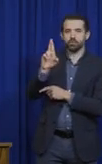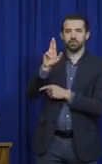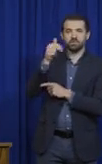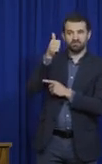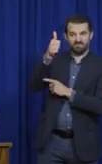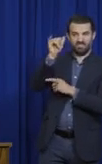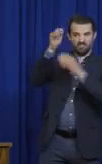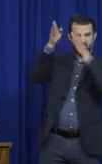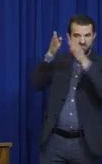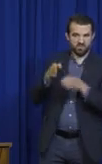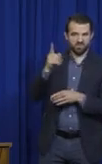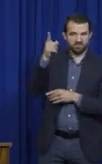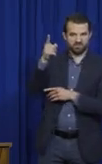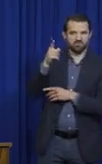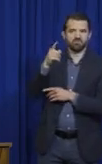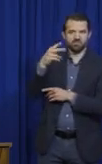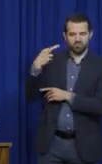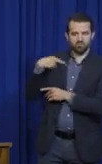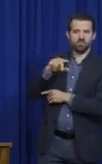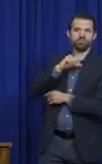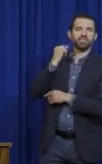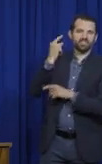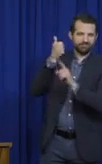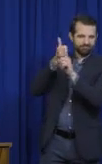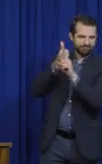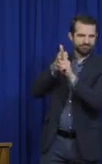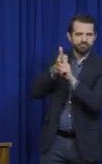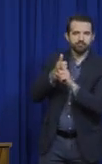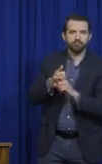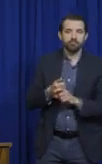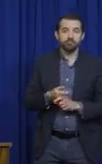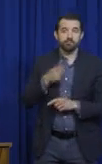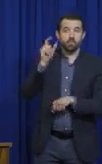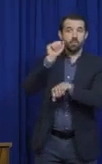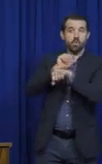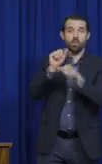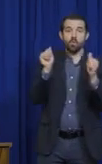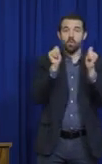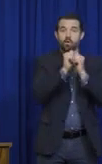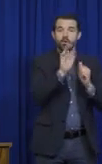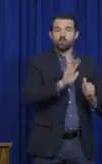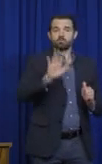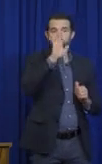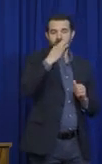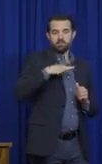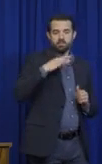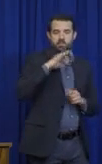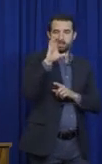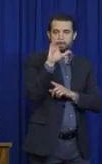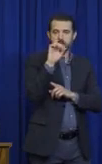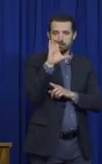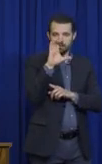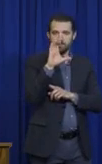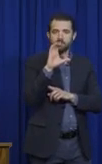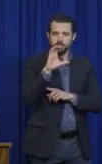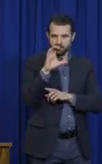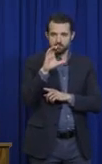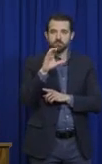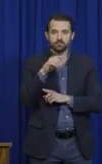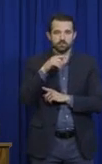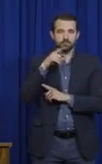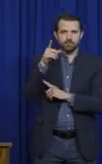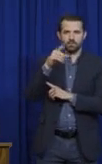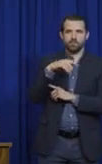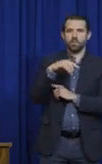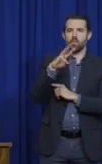individual, Ms. Kathleen Westcott. I'd like to just take a second to thank both of them for thinking about the needs